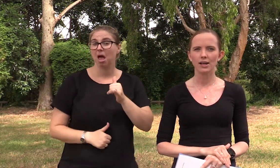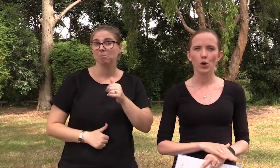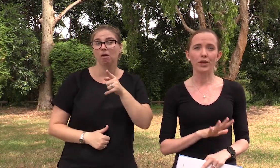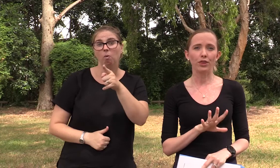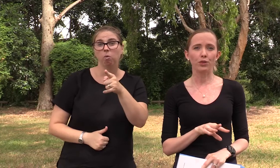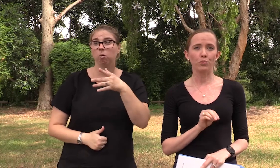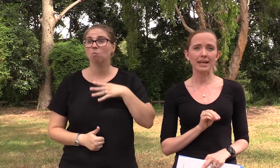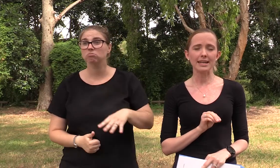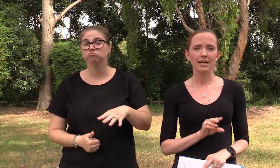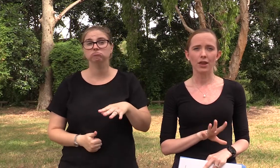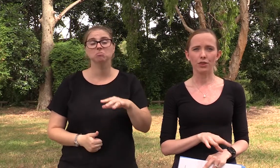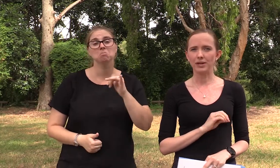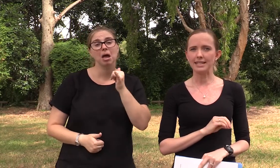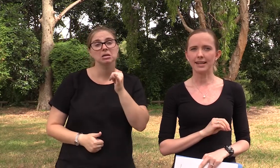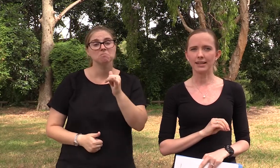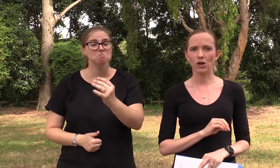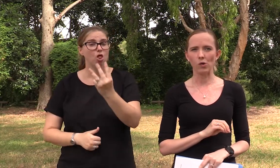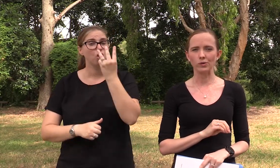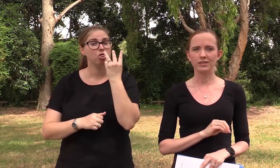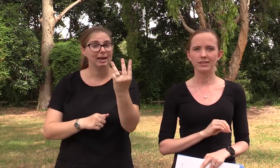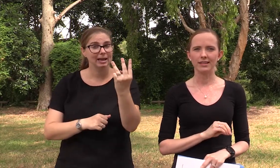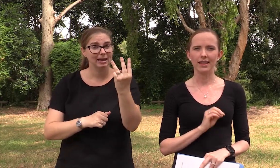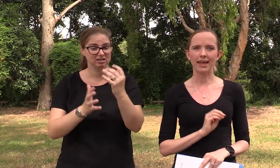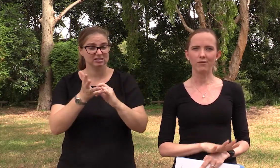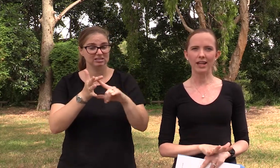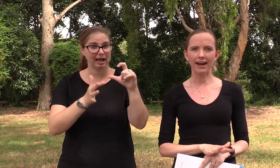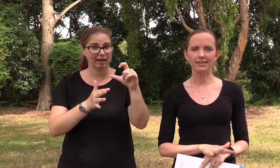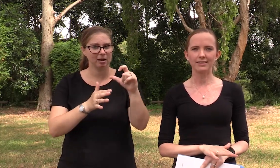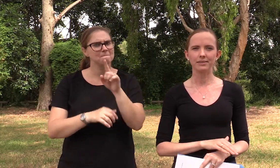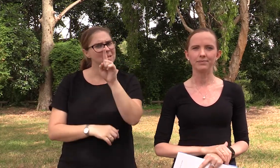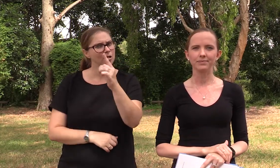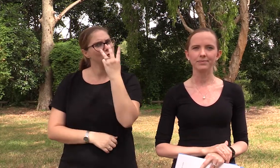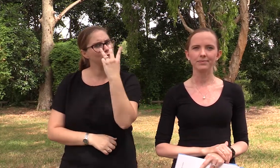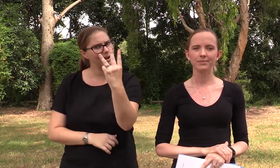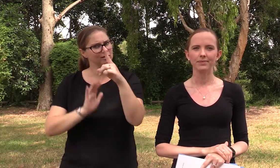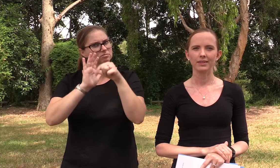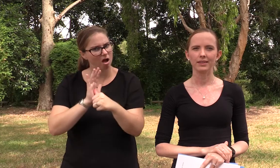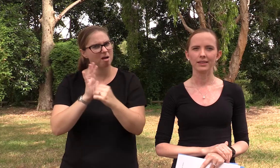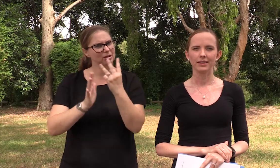start with 3 3-second holds, then relax.